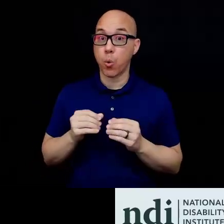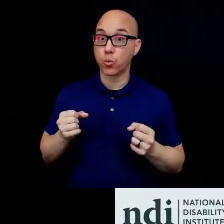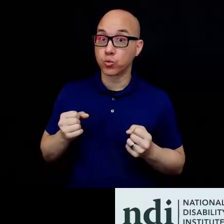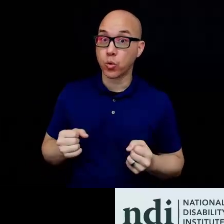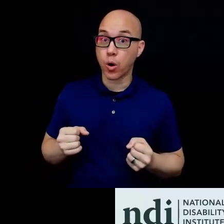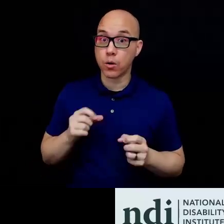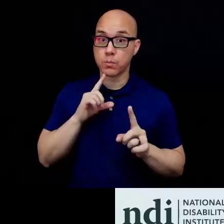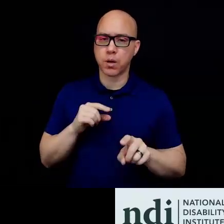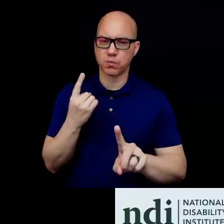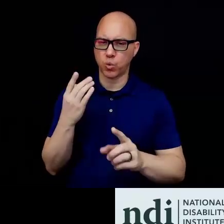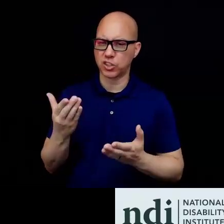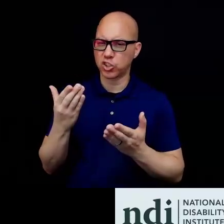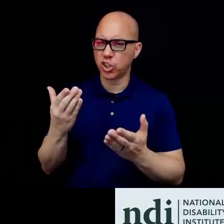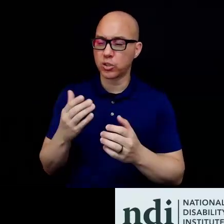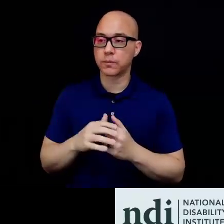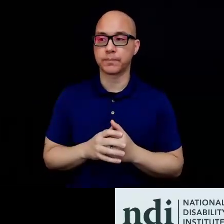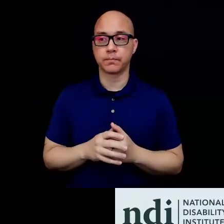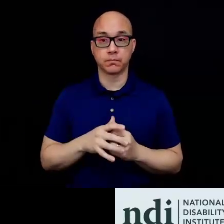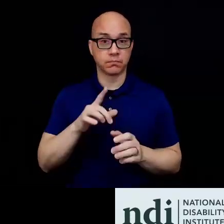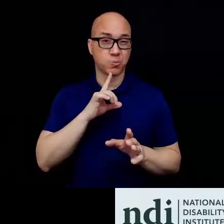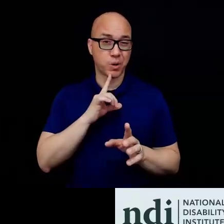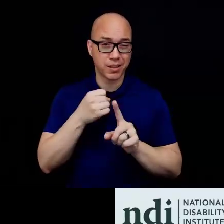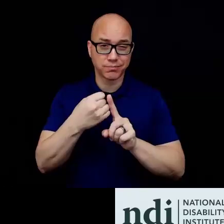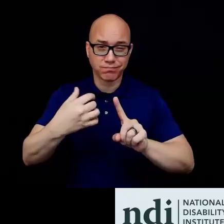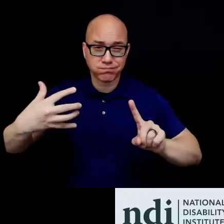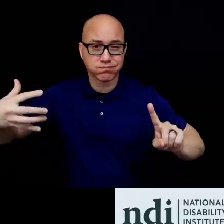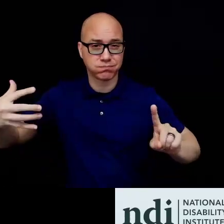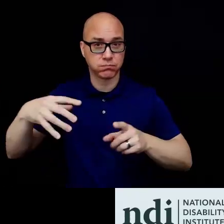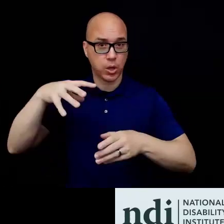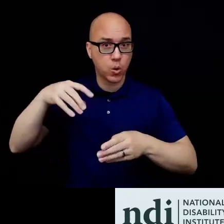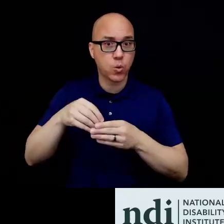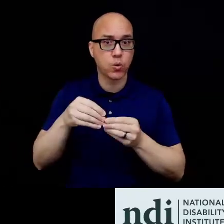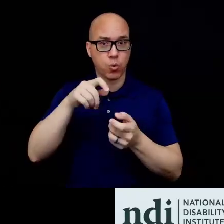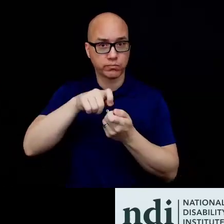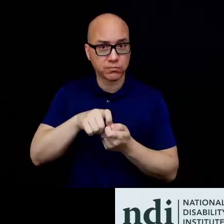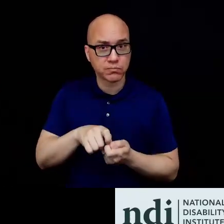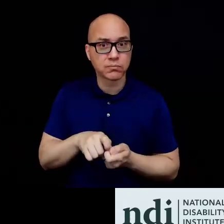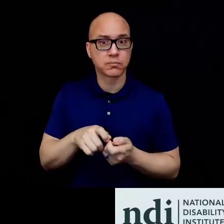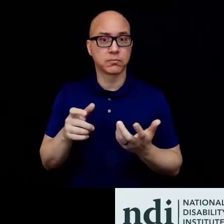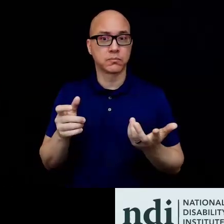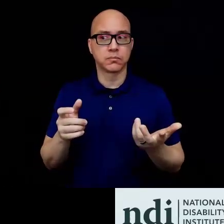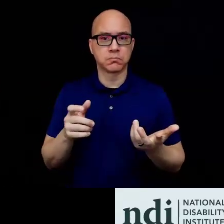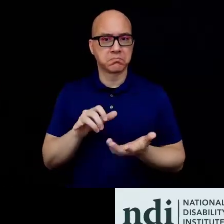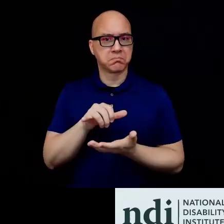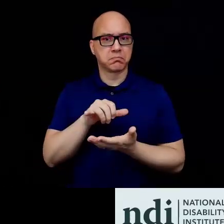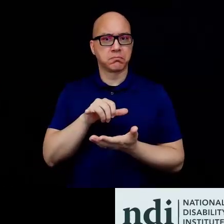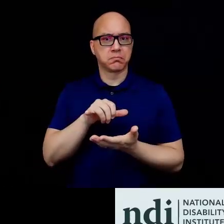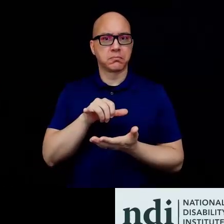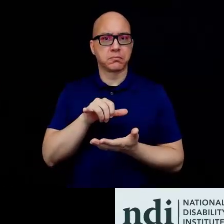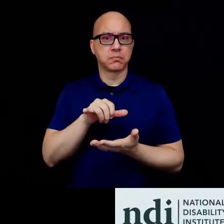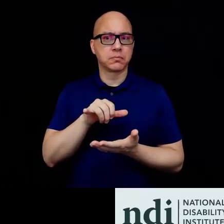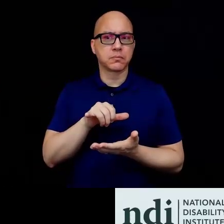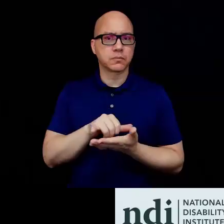a suggestion would be to really include a little more detail into your statement. And that is with, as a